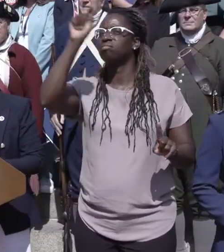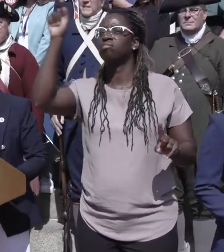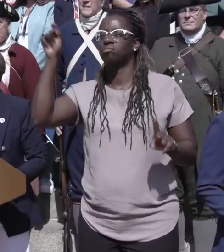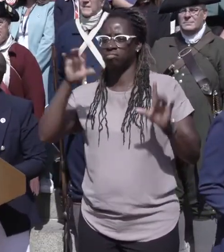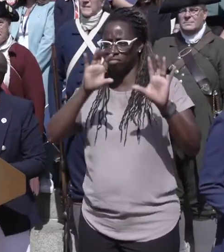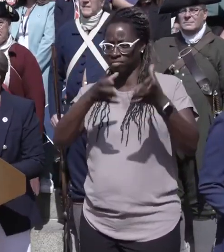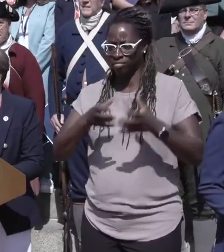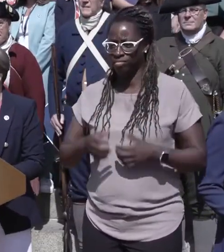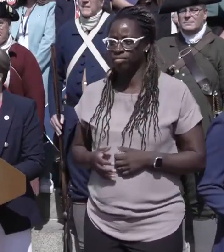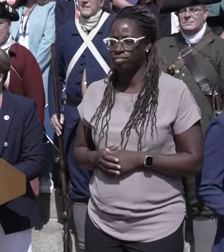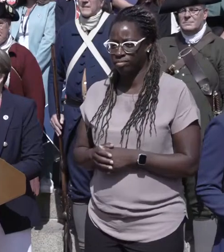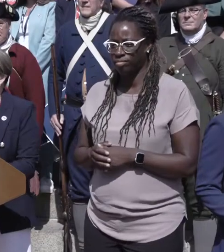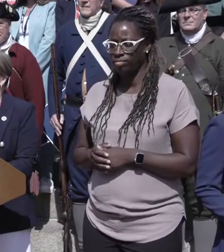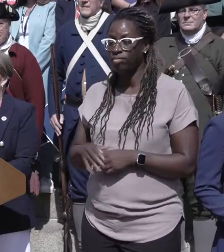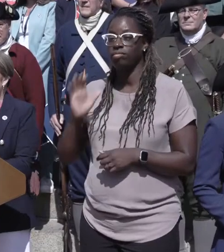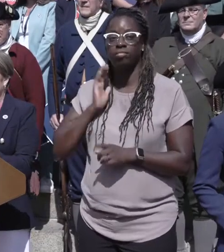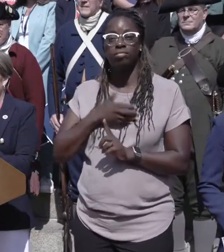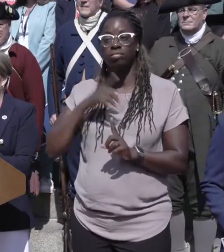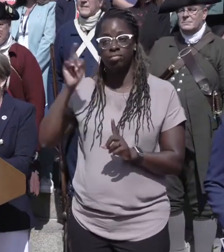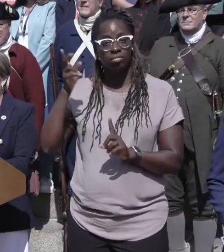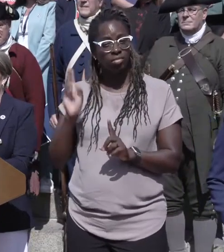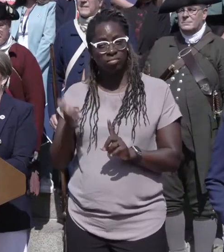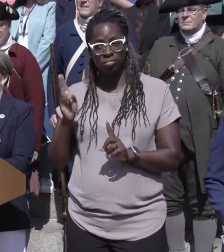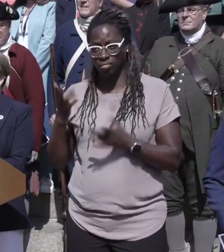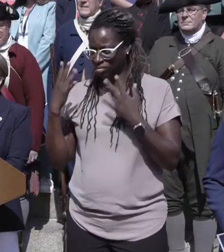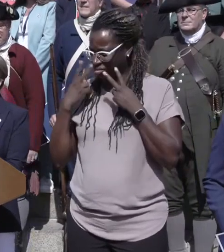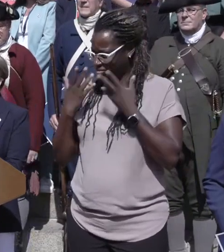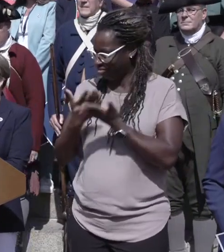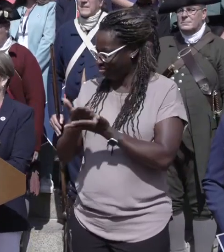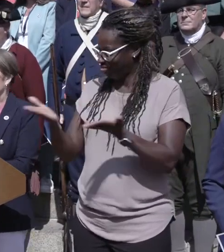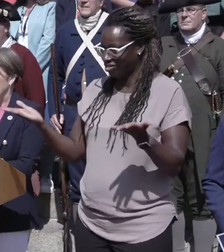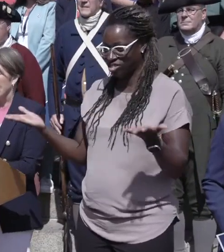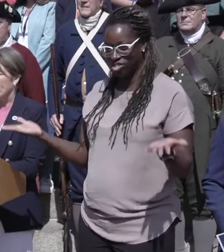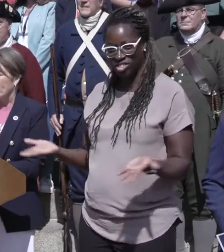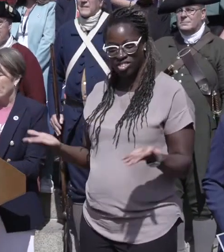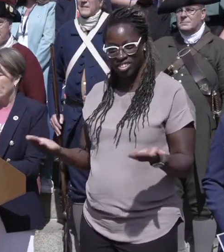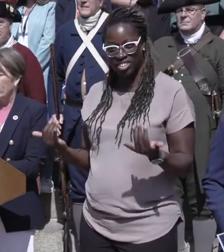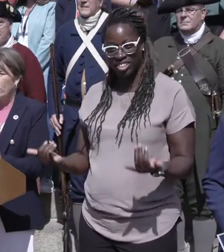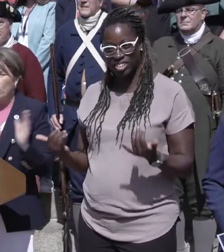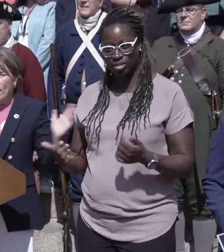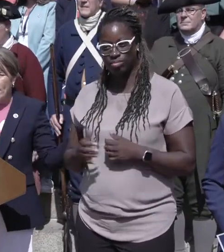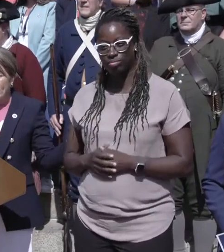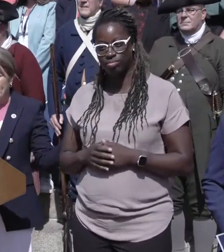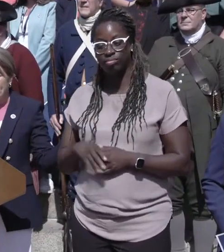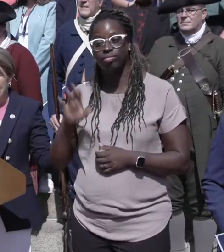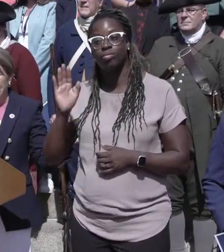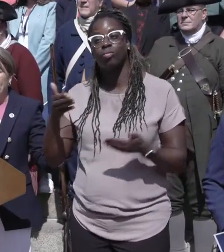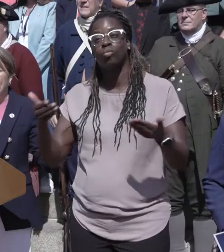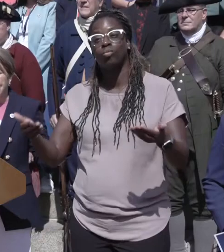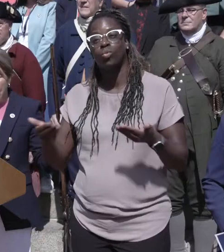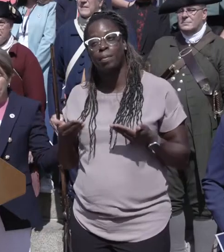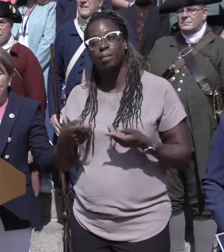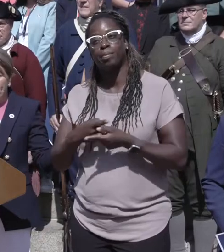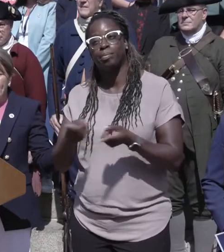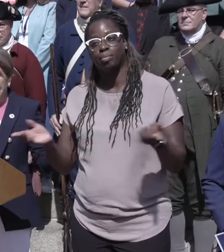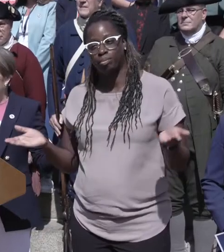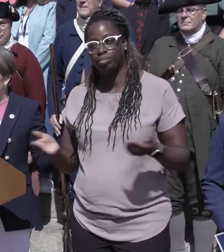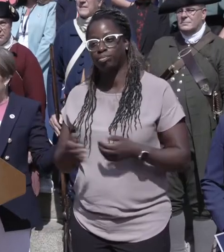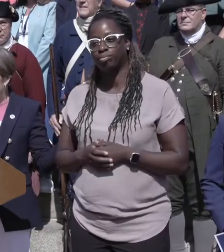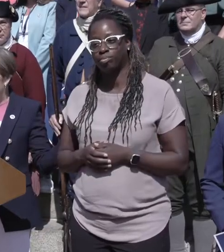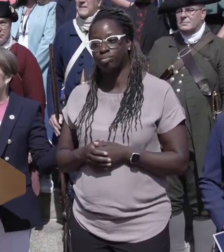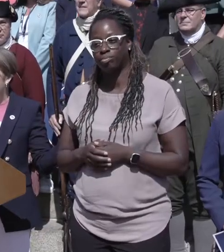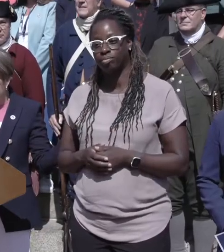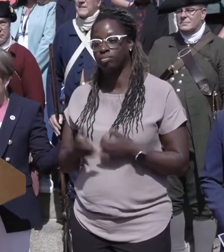history to life. And we want to welcome everyone this morning to what is the